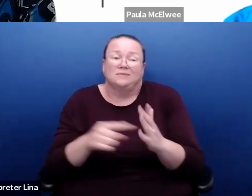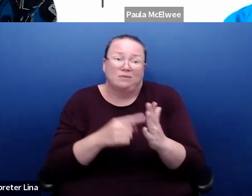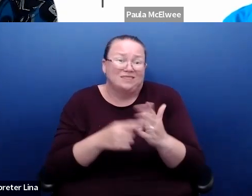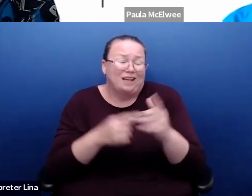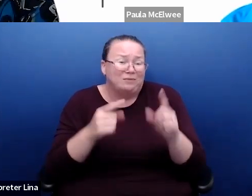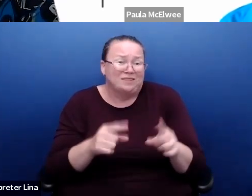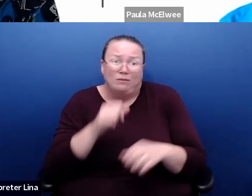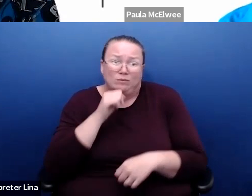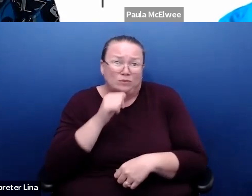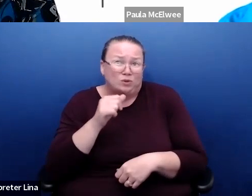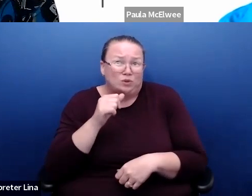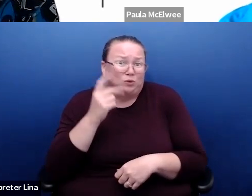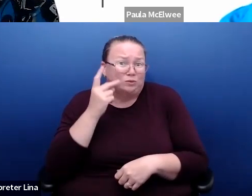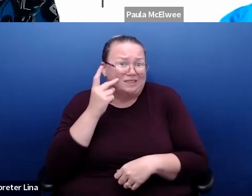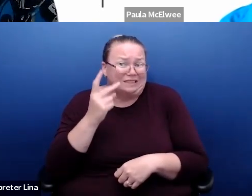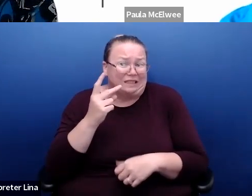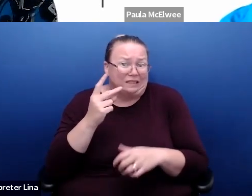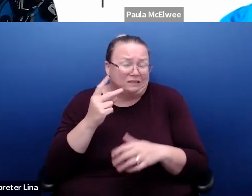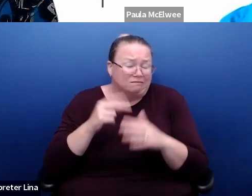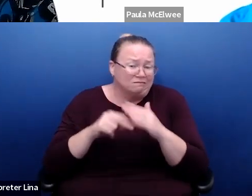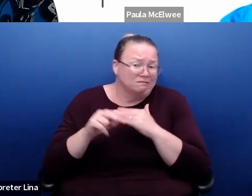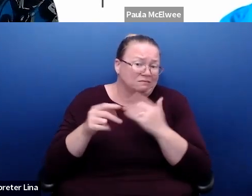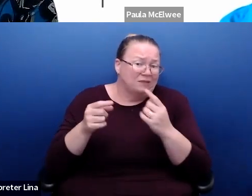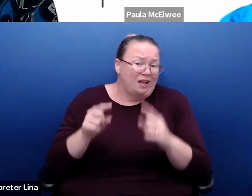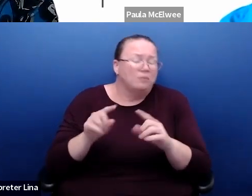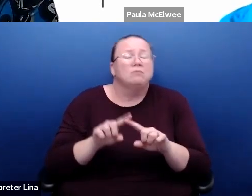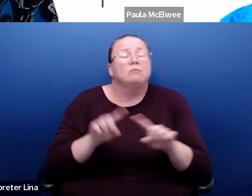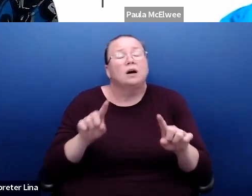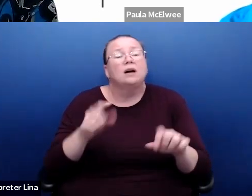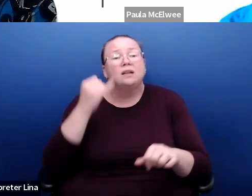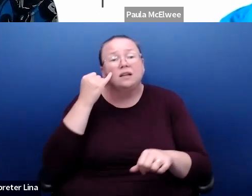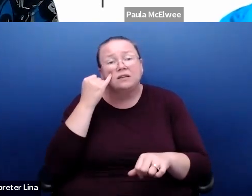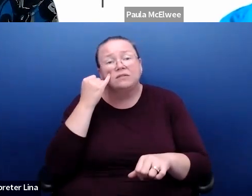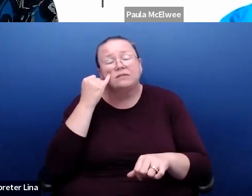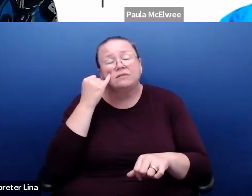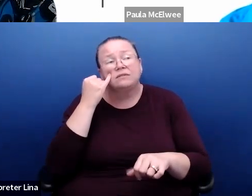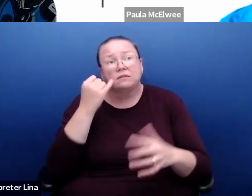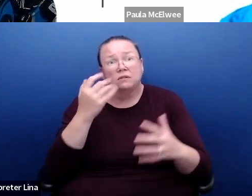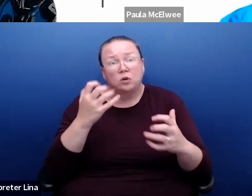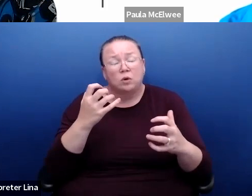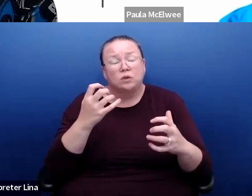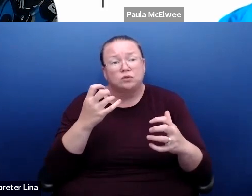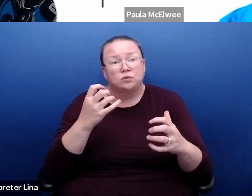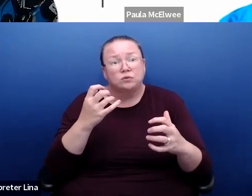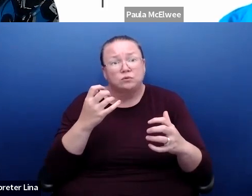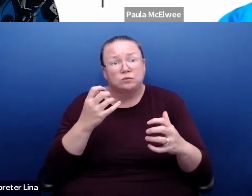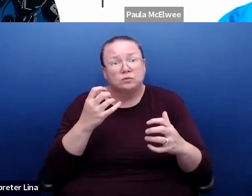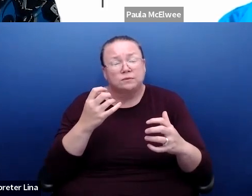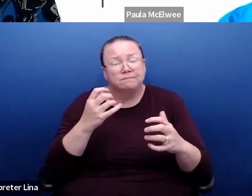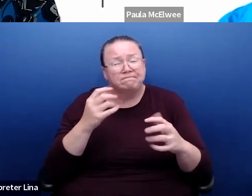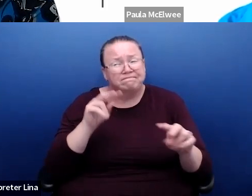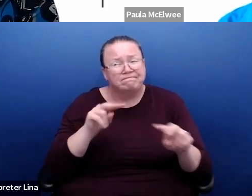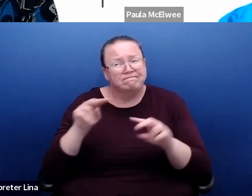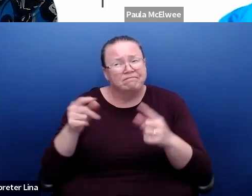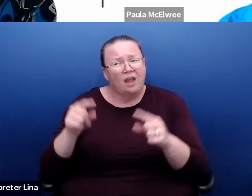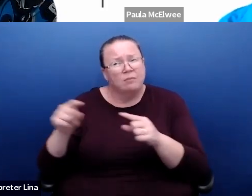don't see it coming. But if you want to look at, what's happening,